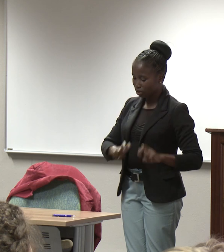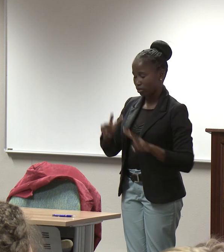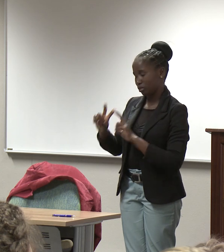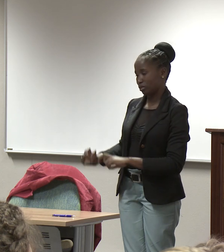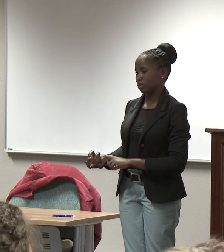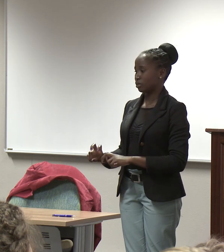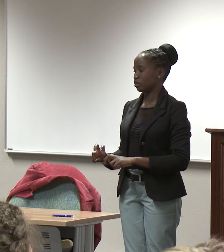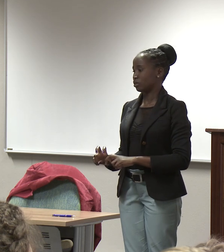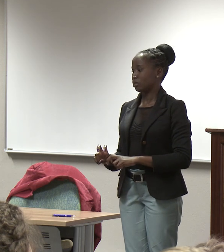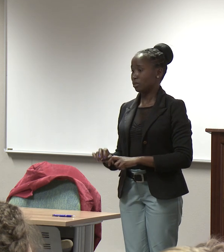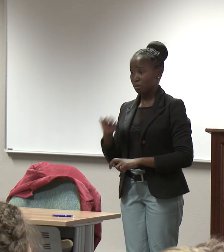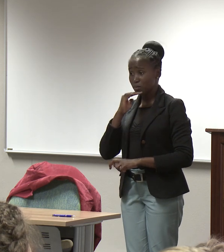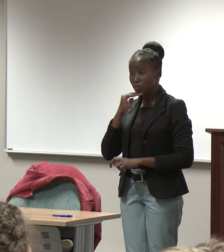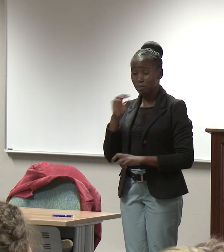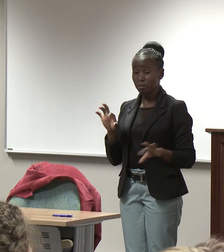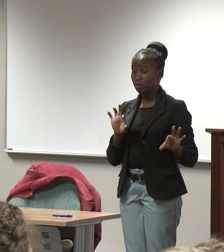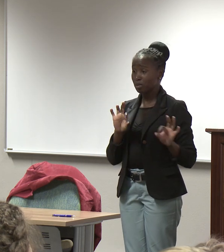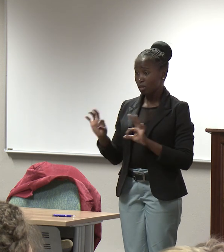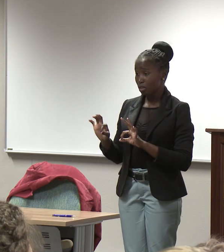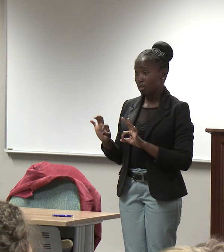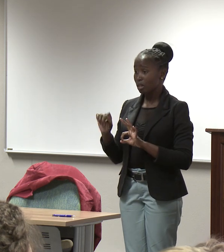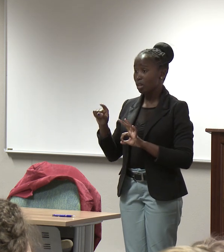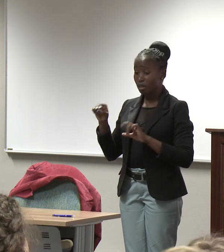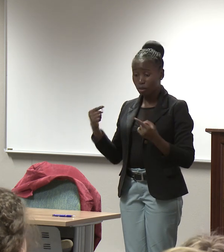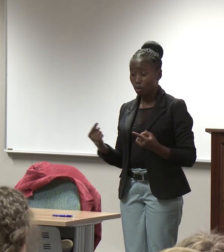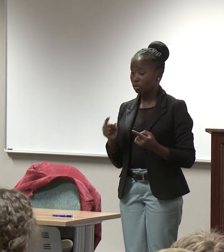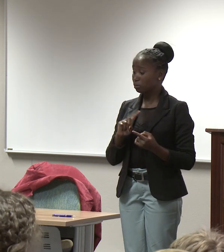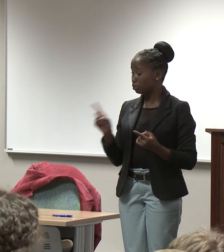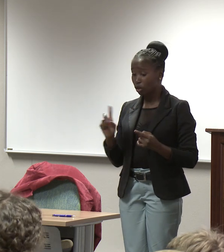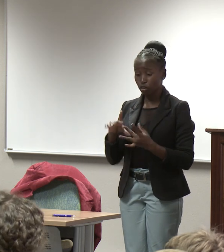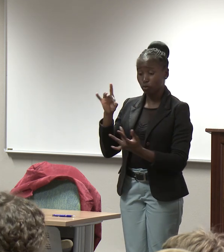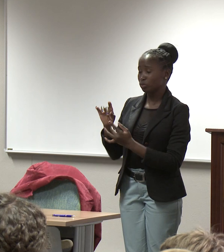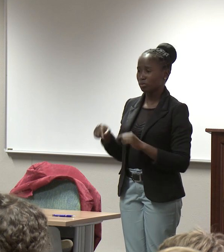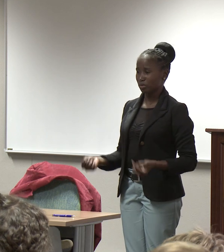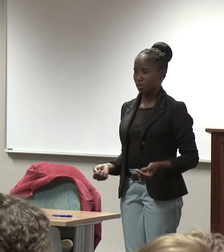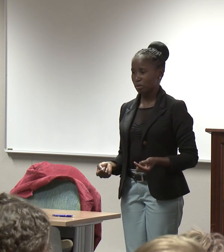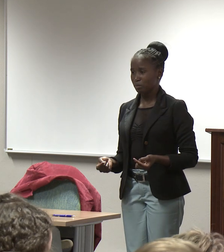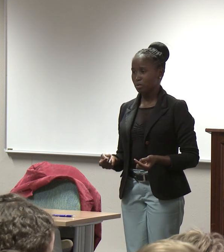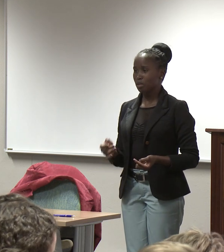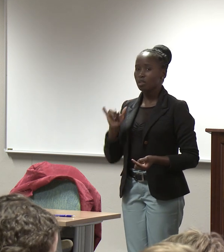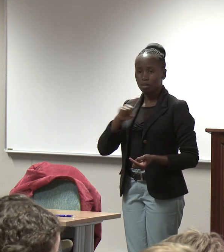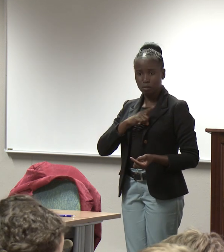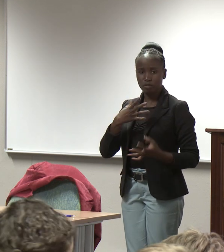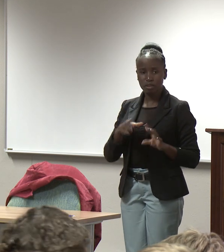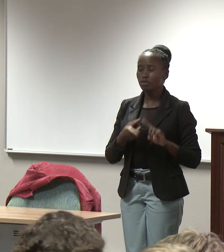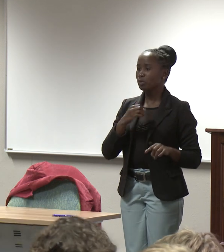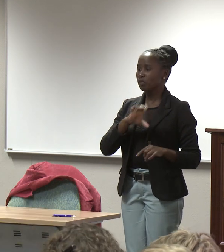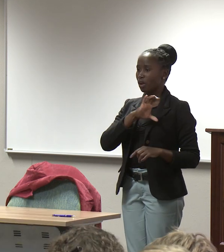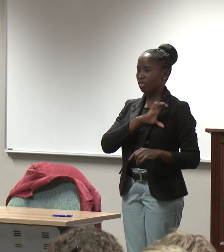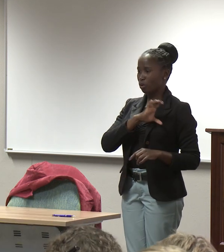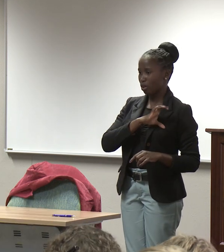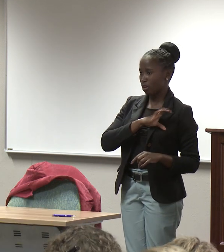this Cartesian, could not be Spinozian. That's why he managed to be excommunicated both by the Catholics and by the Jews, which is